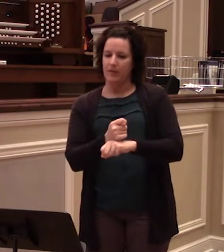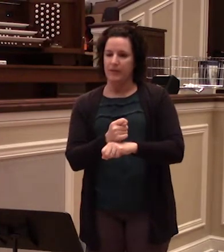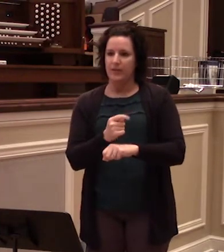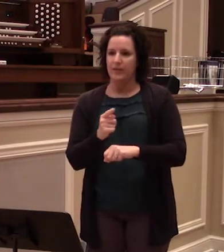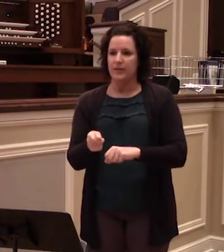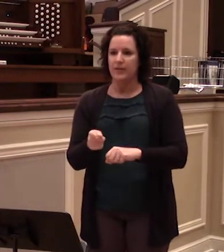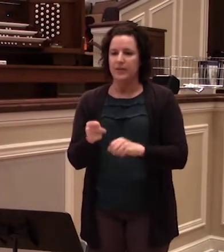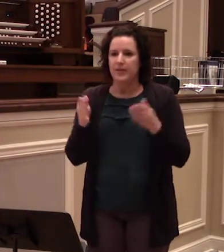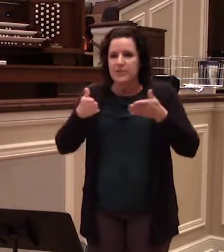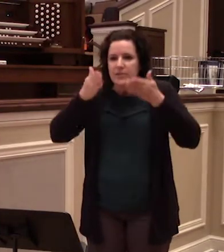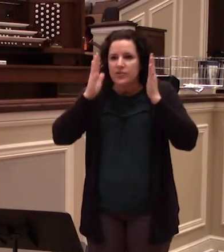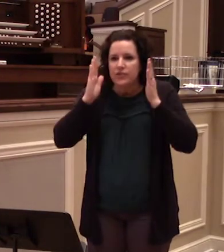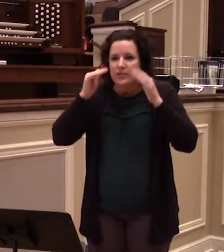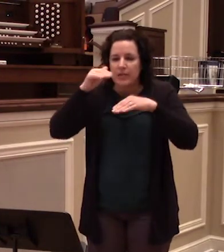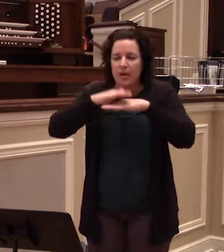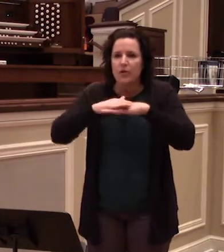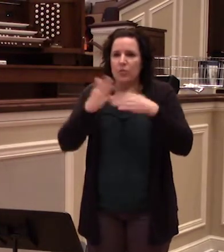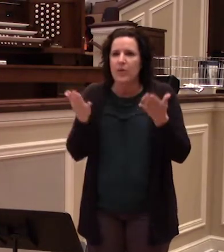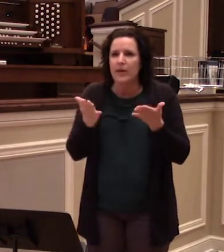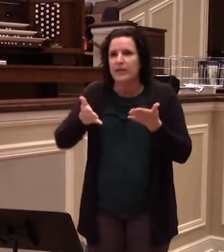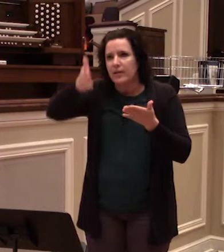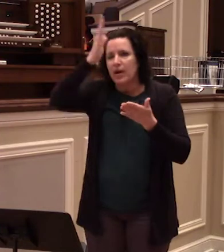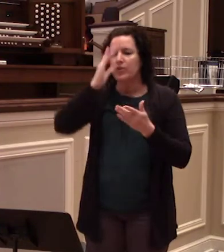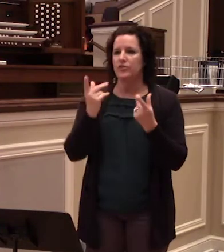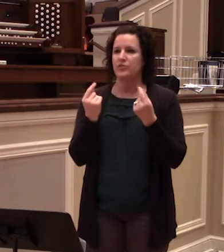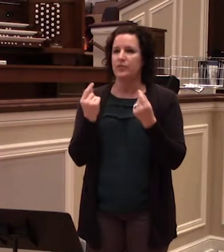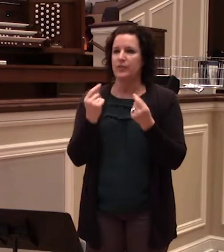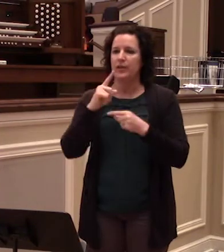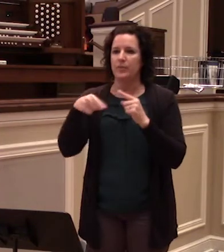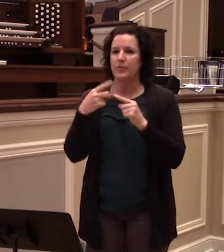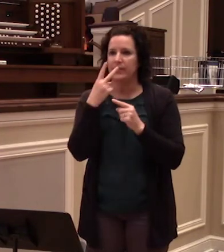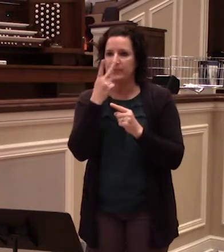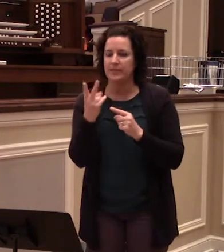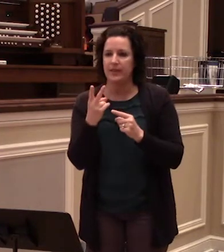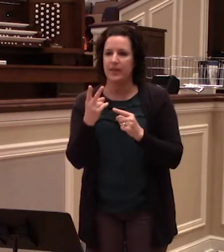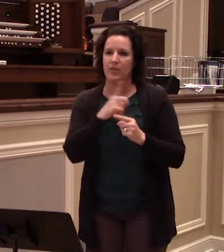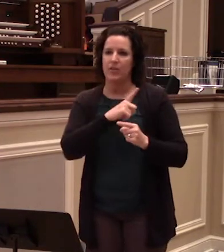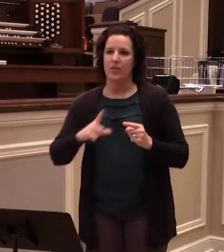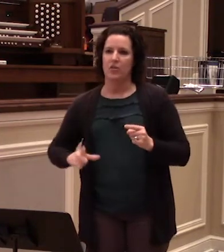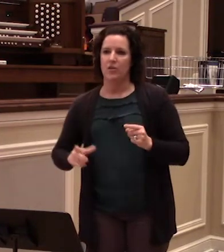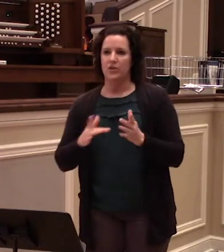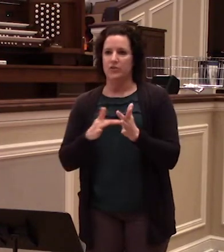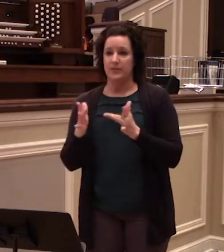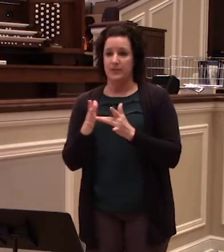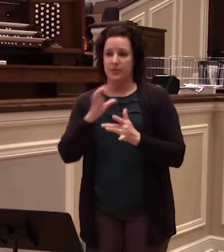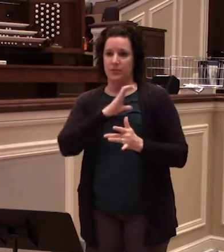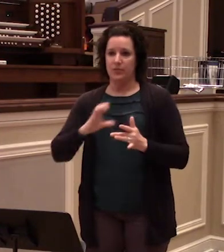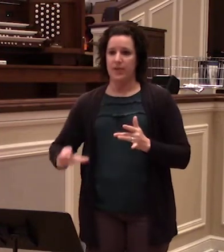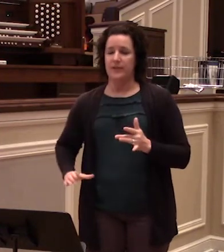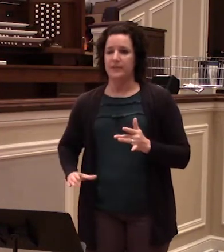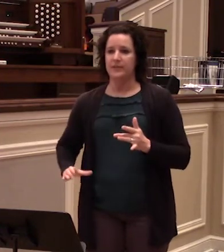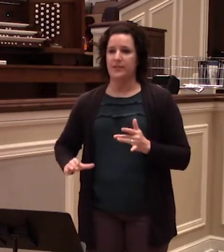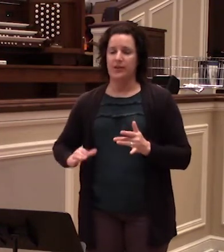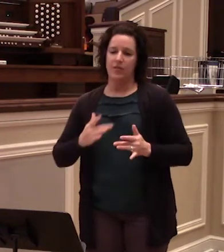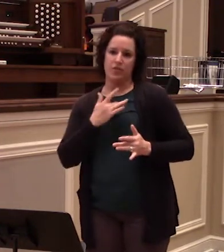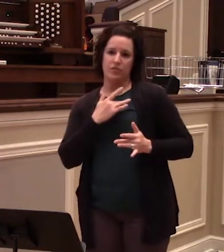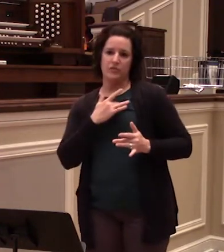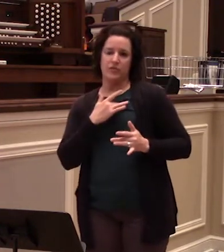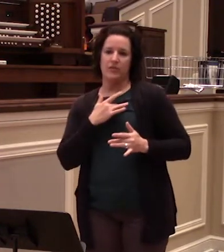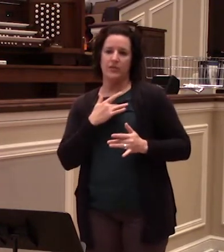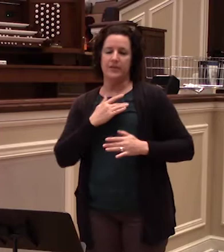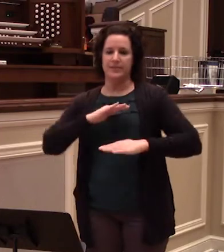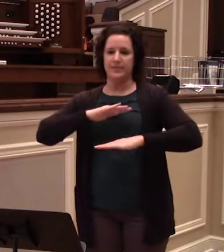and what God is up to. And when they see the Lord Jesus Christ, their souls are satisfied, and they simply want